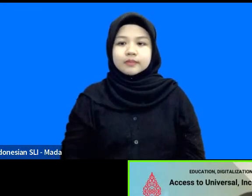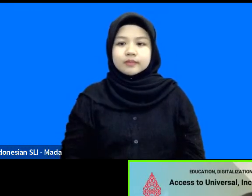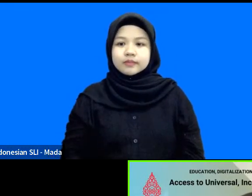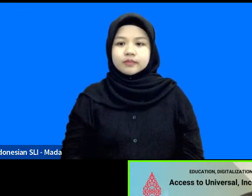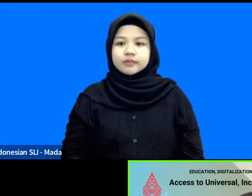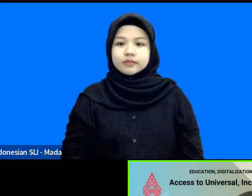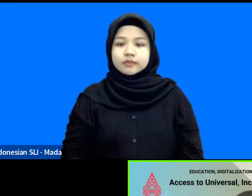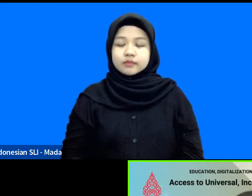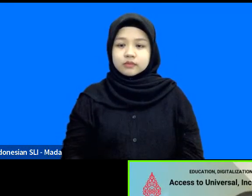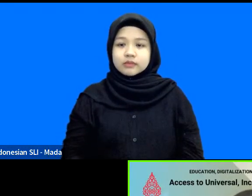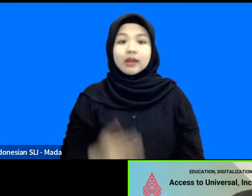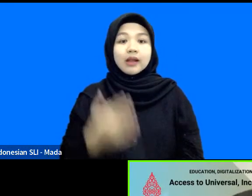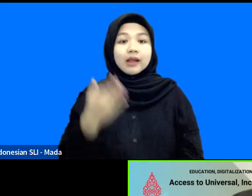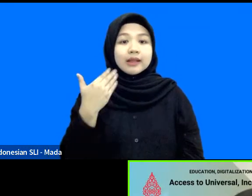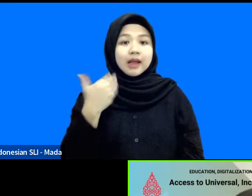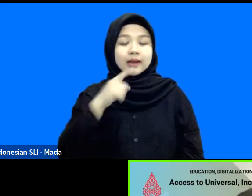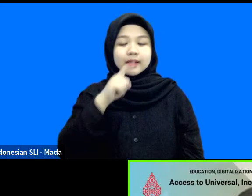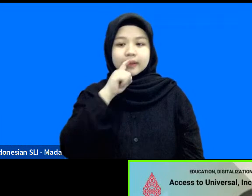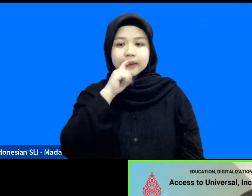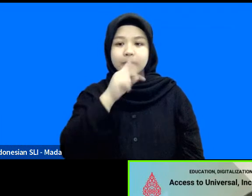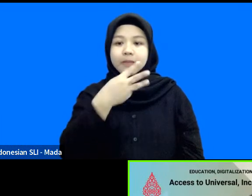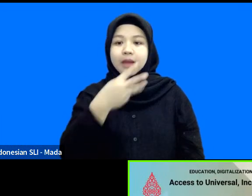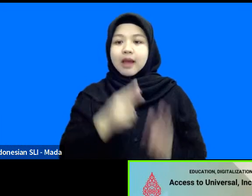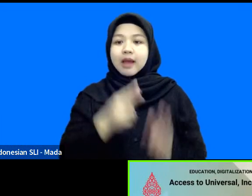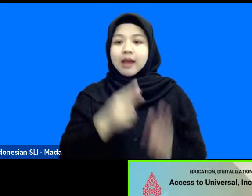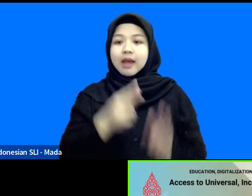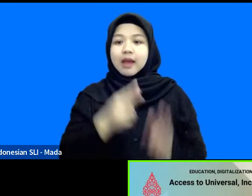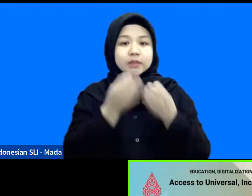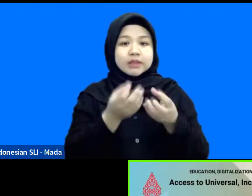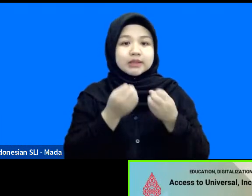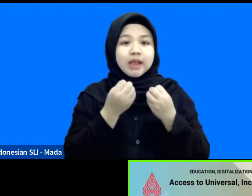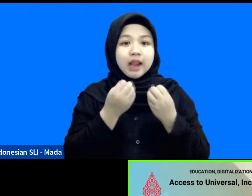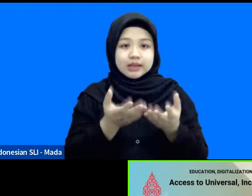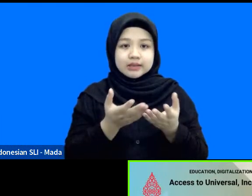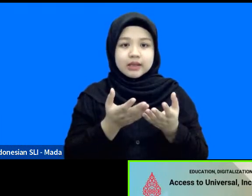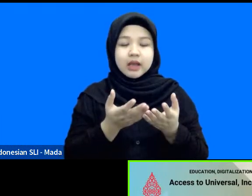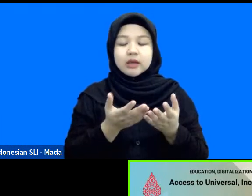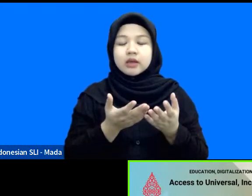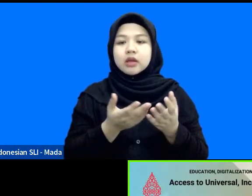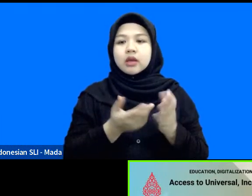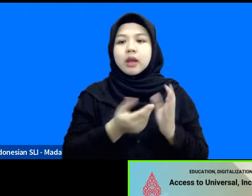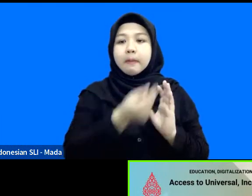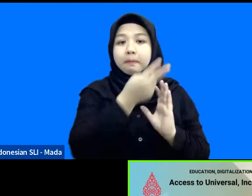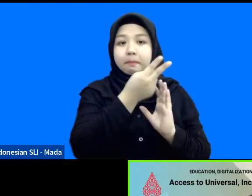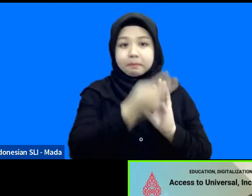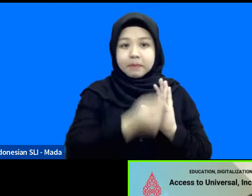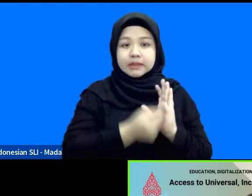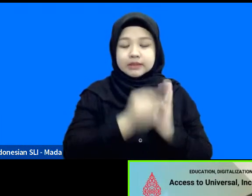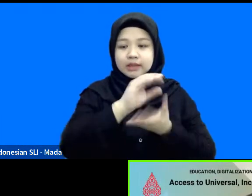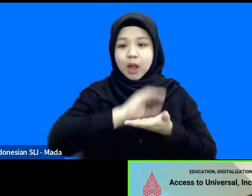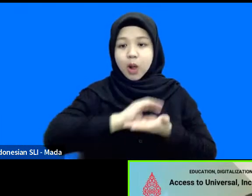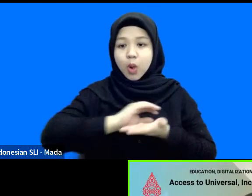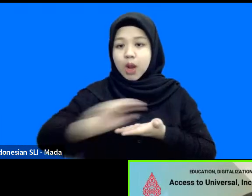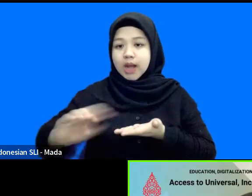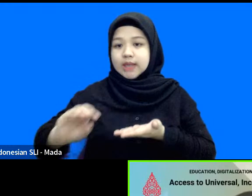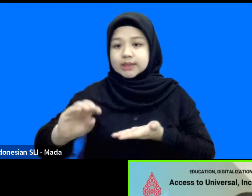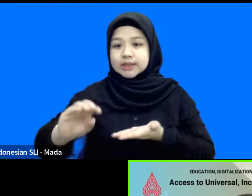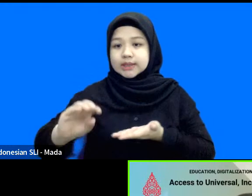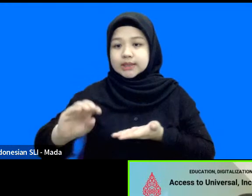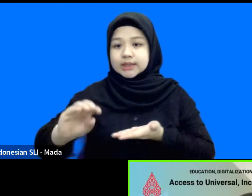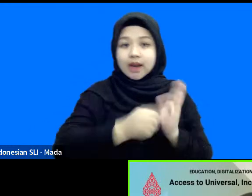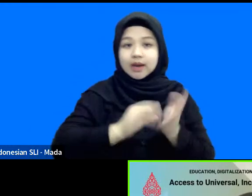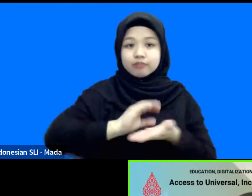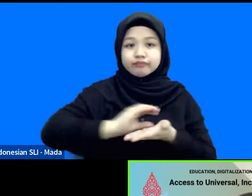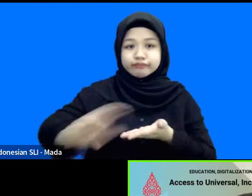and for the educational financing, but can you please explain more what kind of budgets or that should be